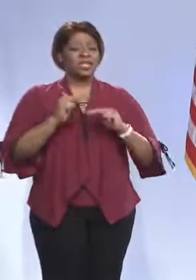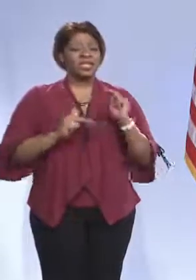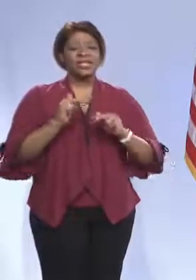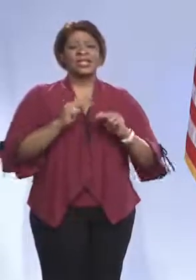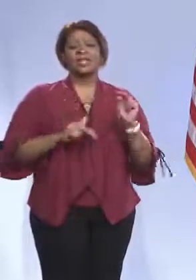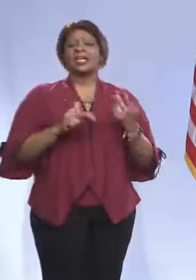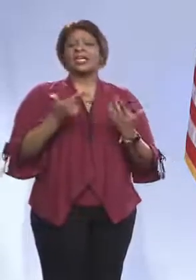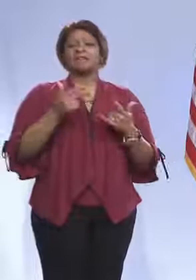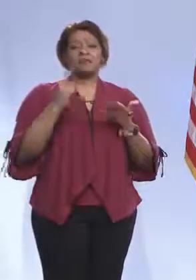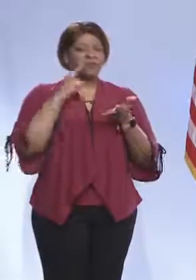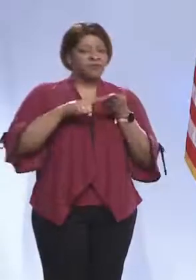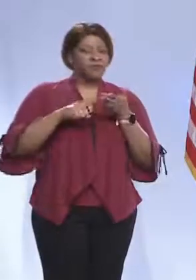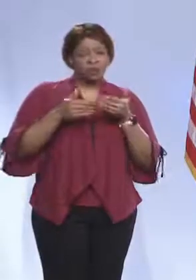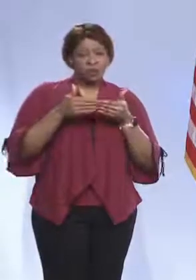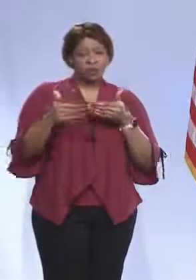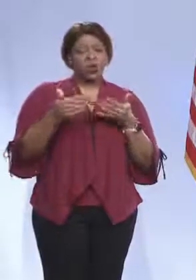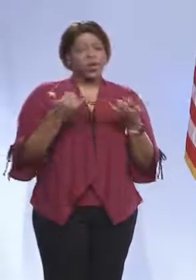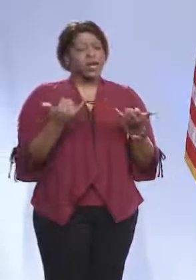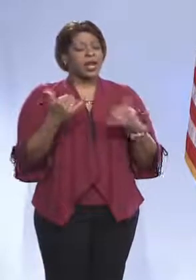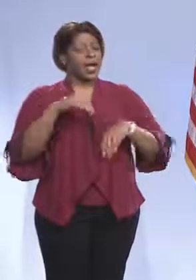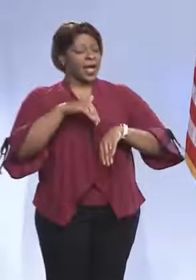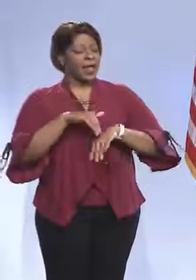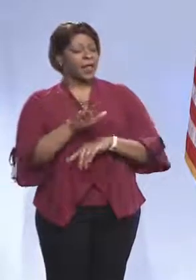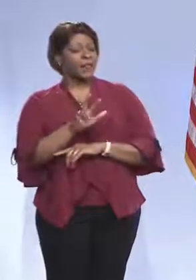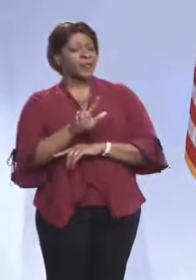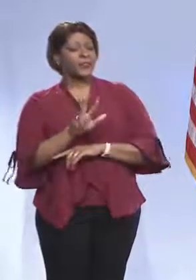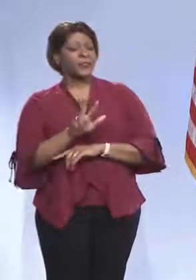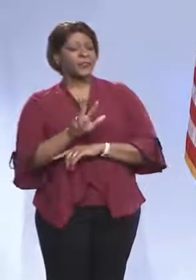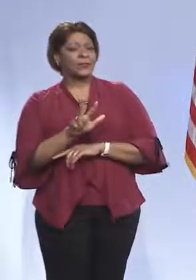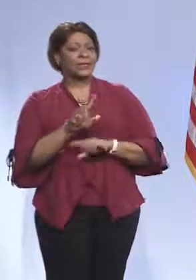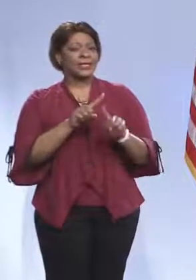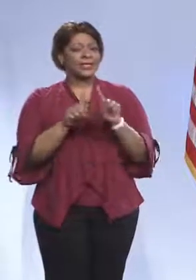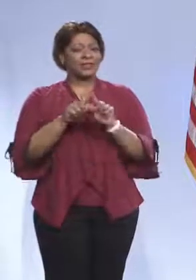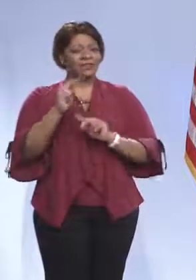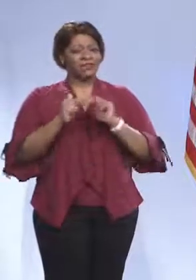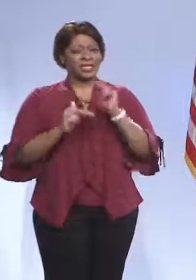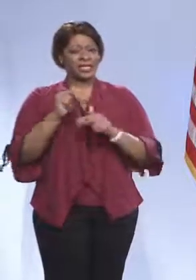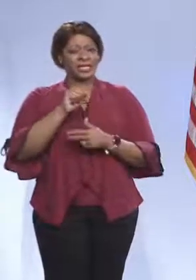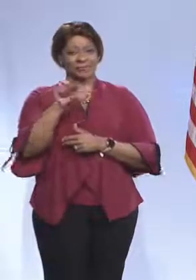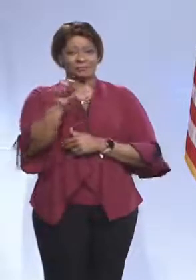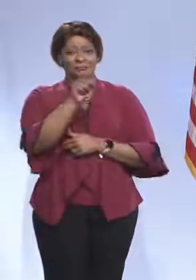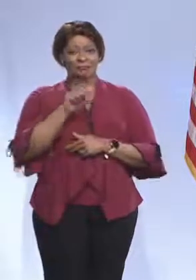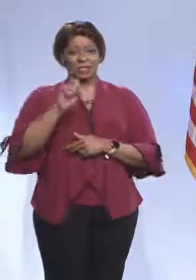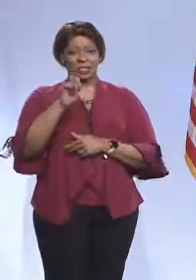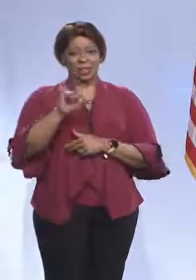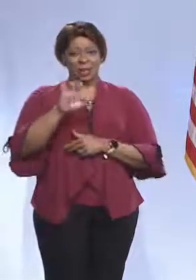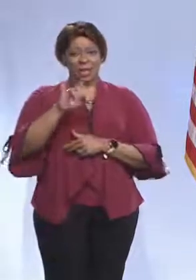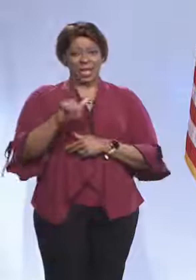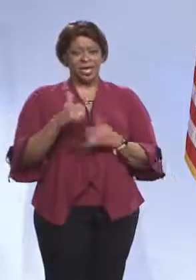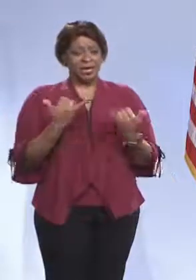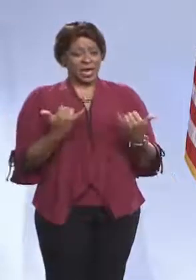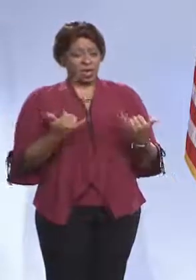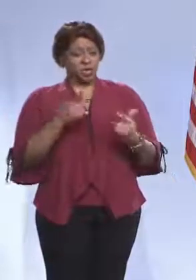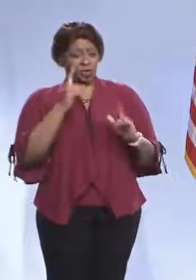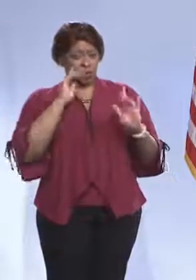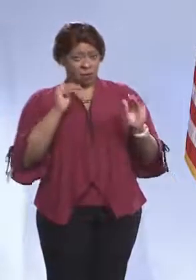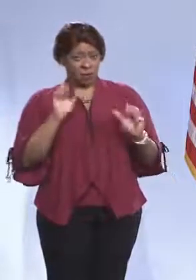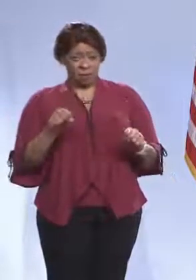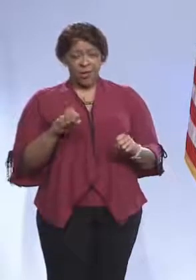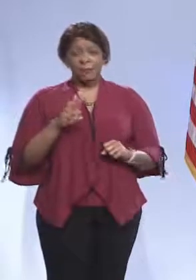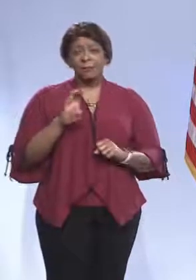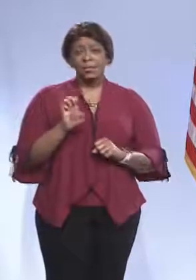moving forward. We're now at 3 different facilities in Shelby County. At this rate, do you anticipate there may